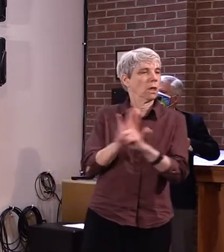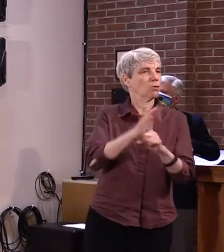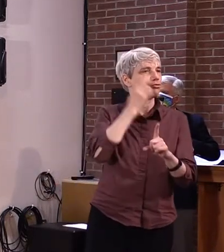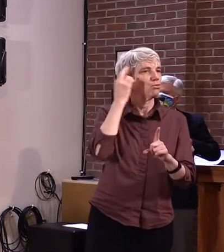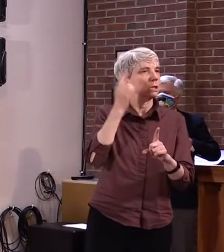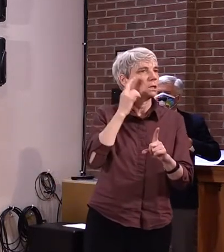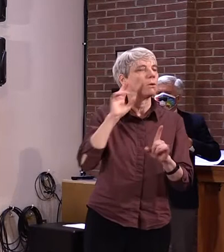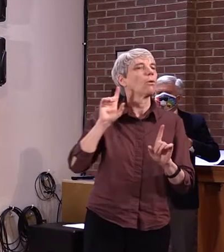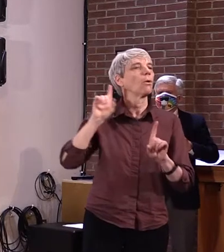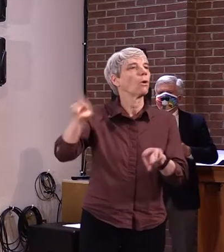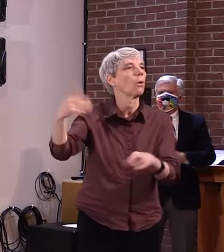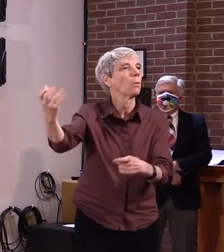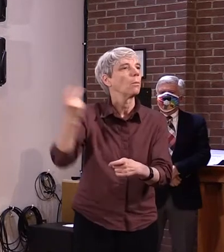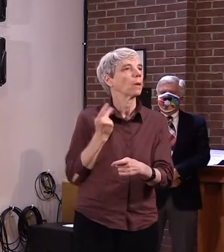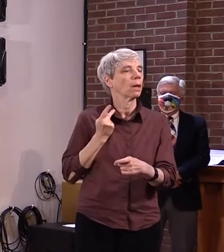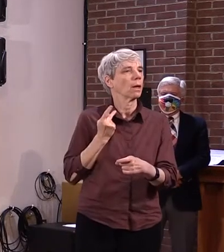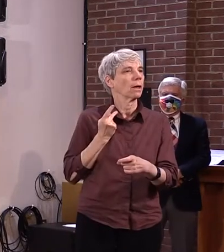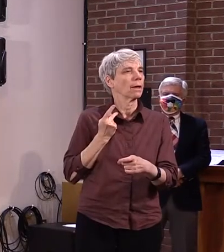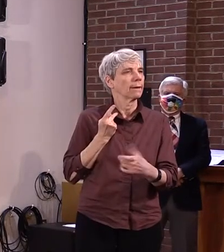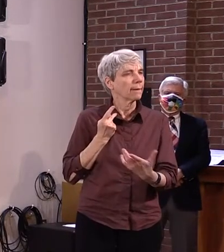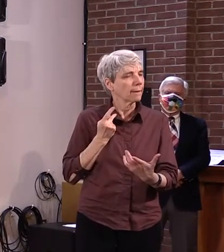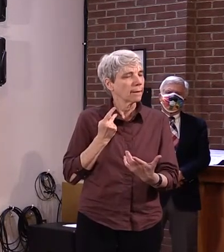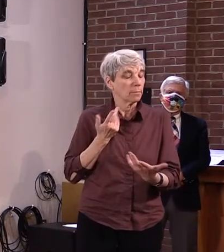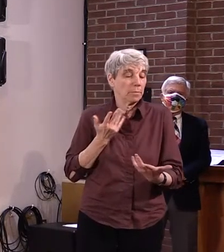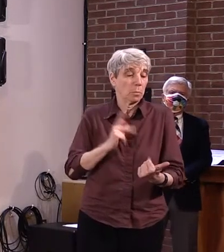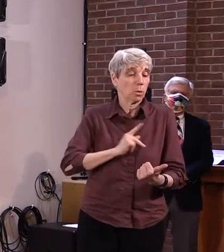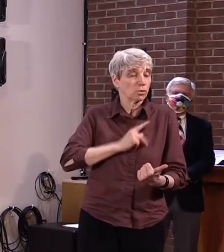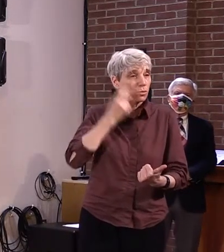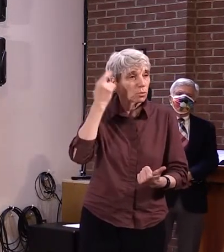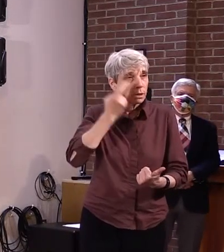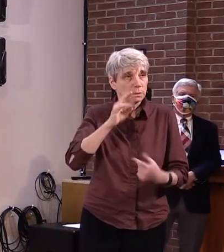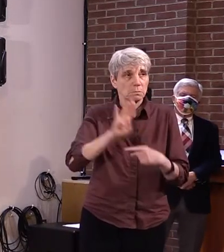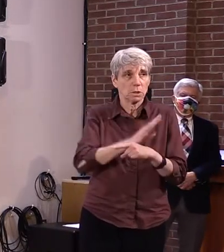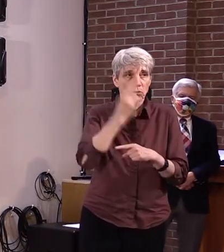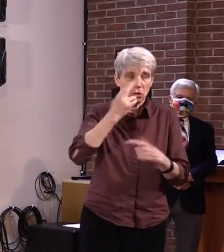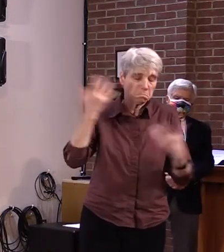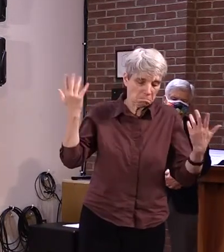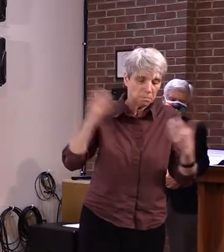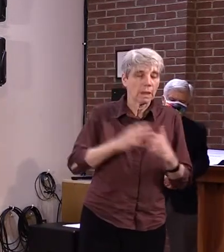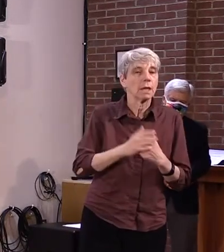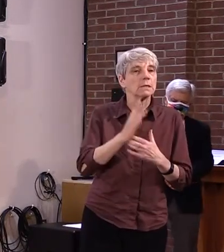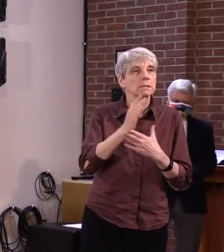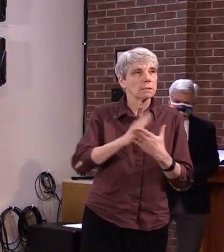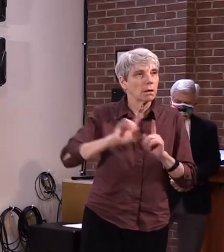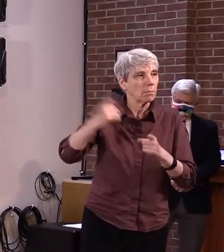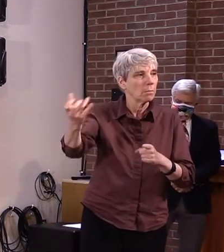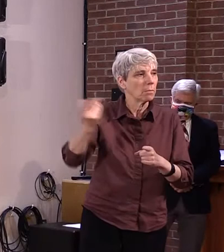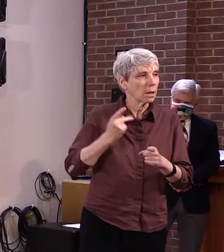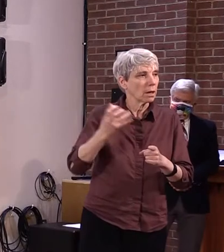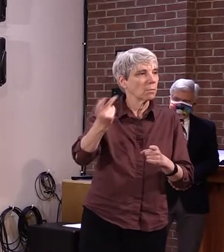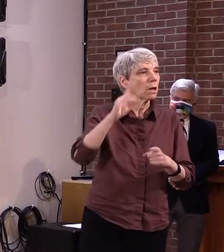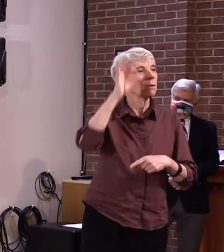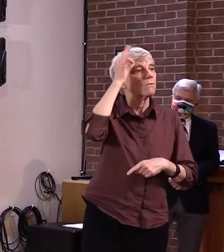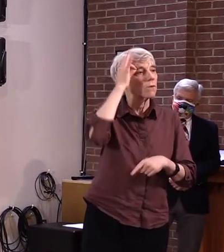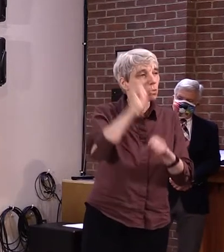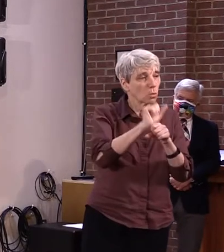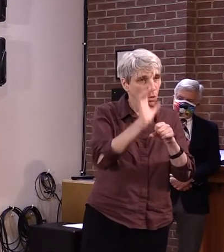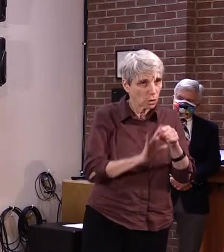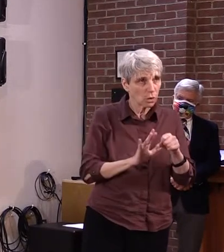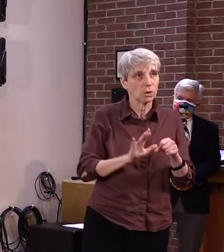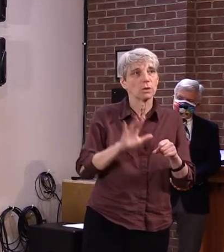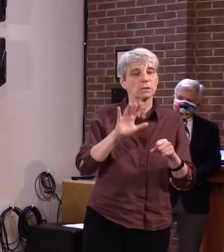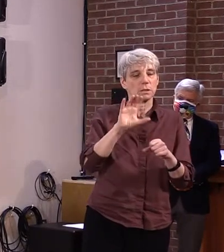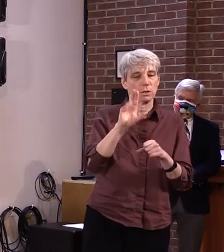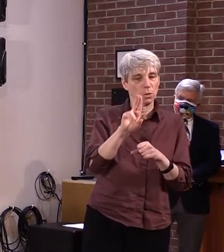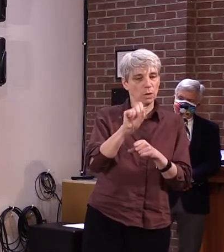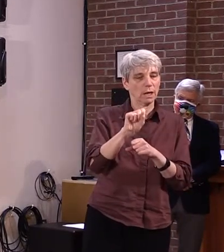during this pandemic, and some of them very recently. And when they return to work, when they return